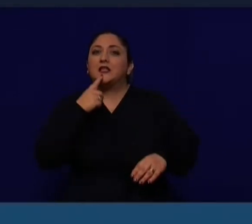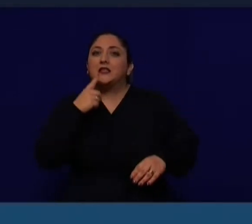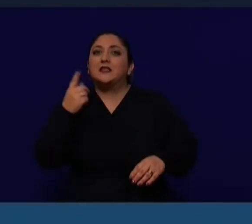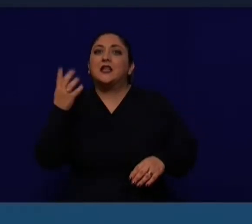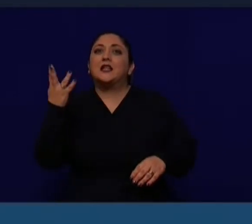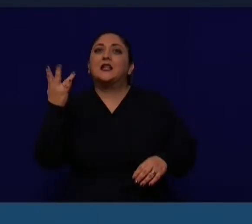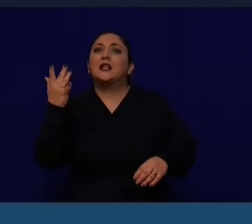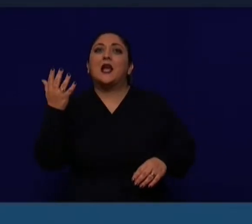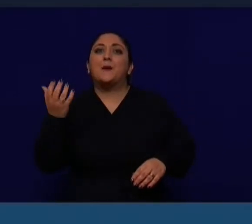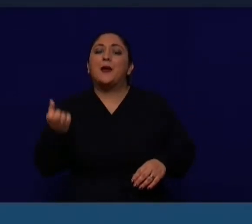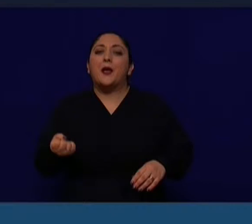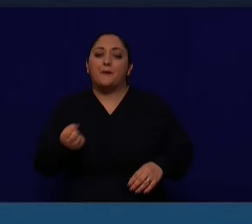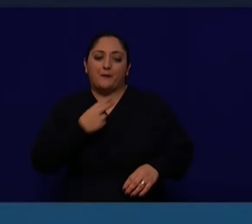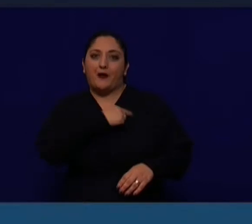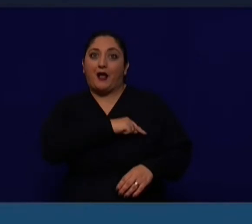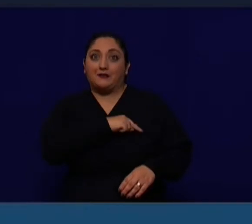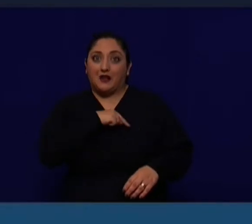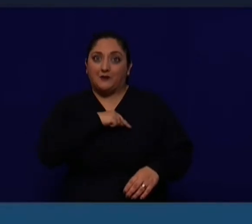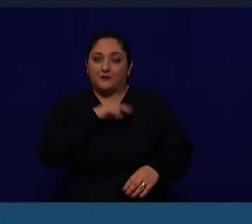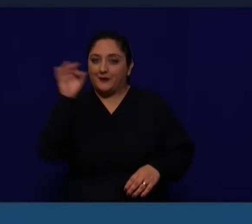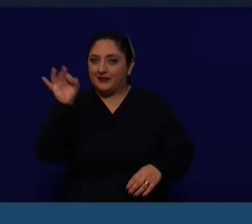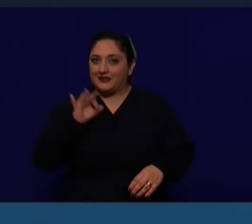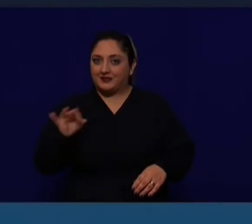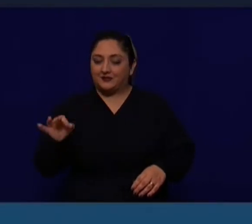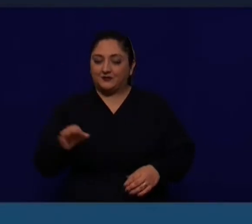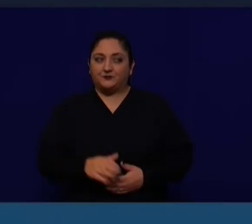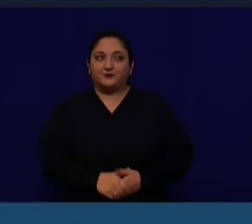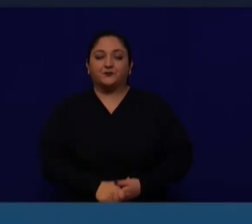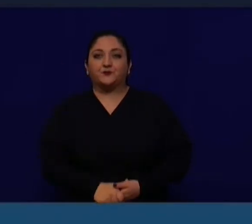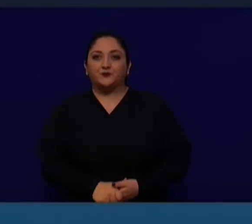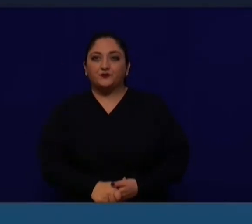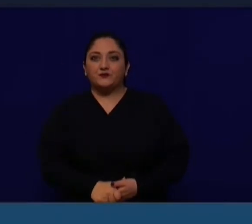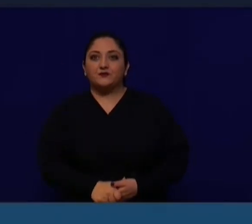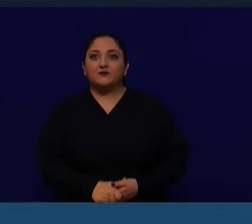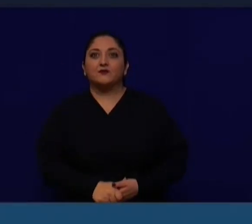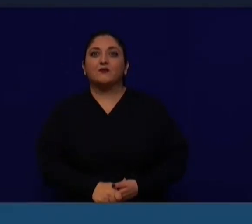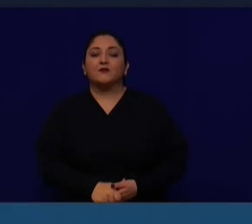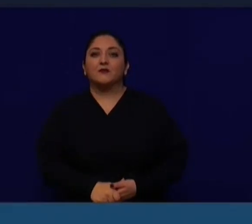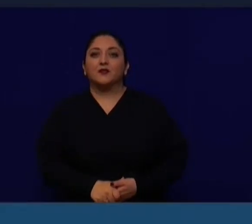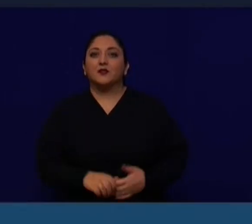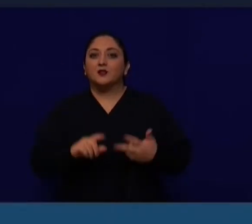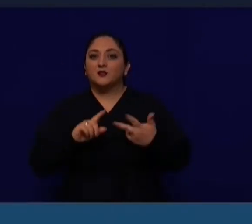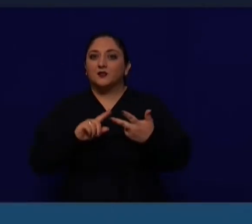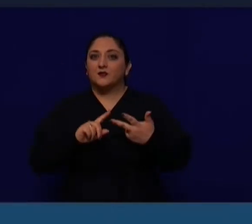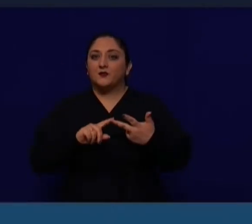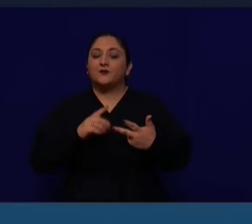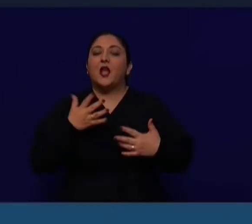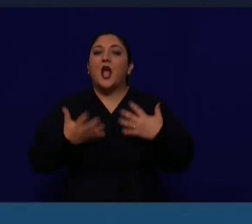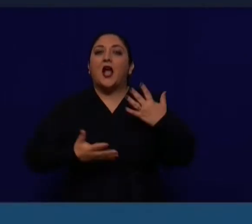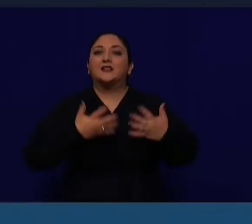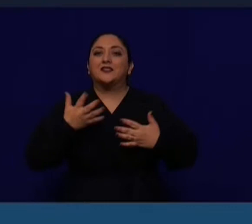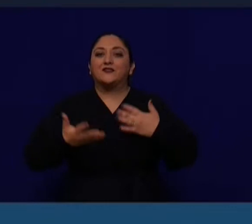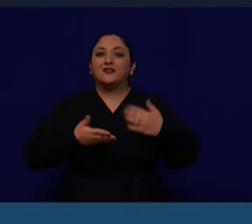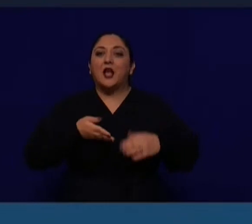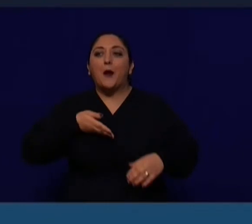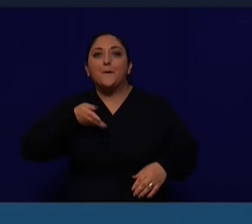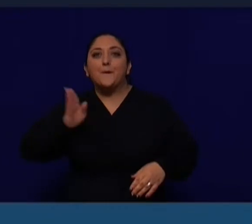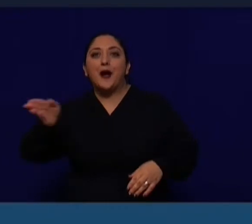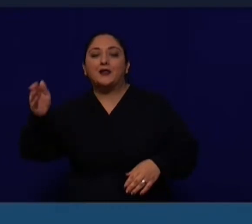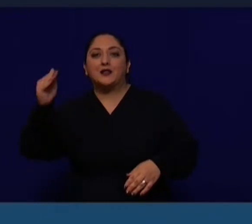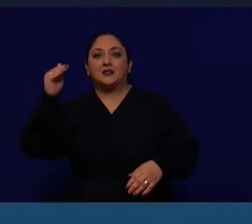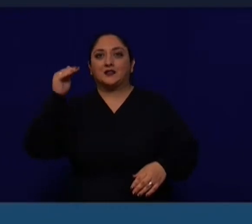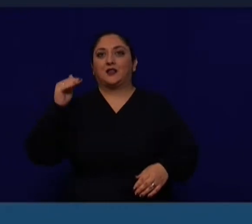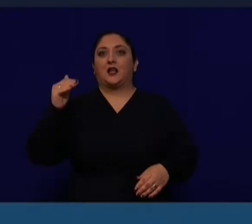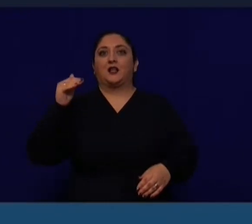li tappartieni għal Malta. Parti minn hekk irċivejna mistoqsija dal-għodu dwar attivitajiet barra mid-djar. Segwaċi tagħna